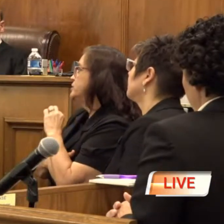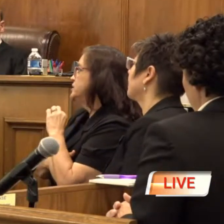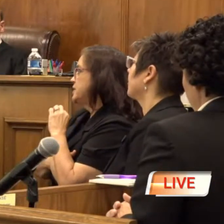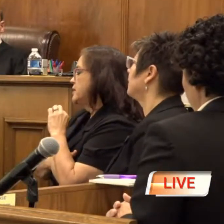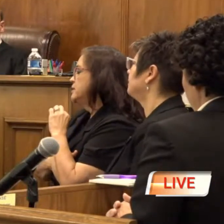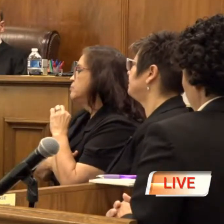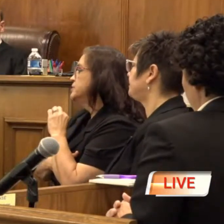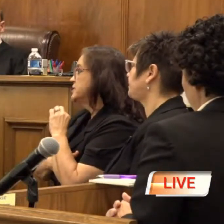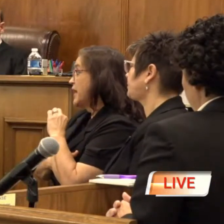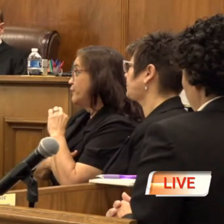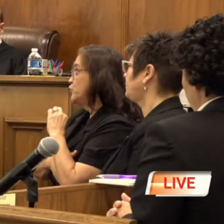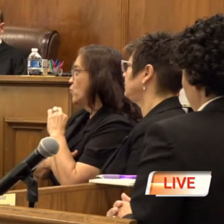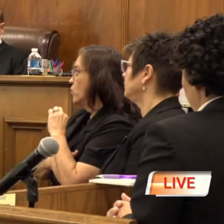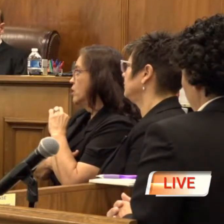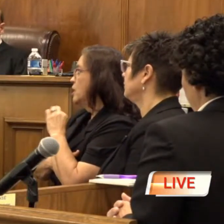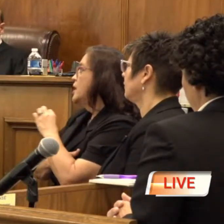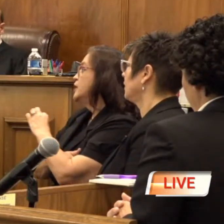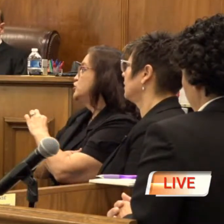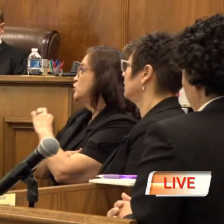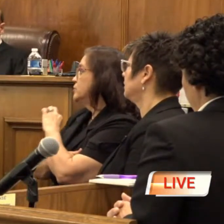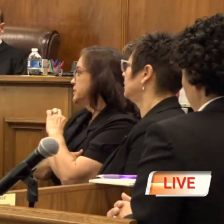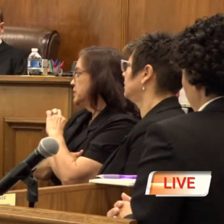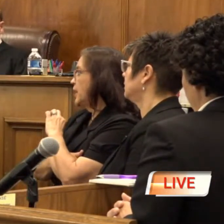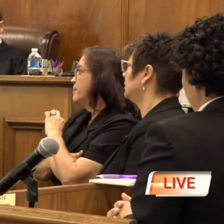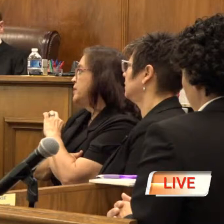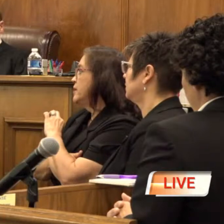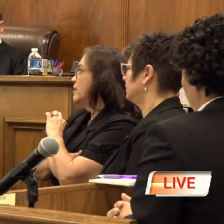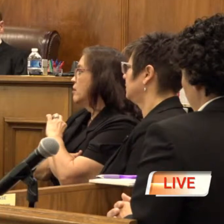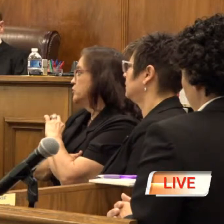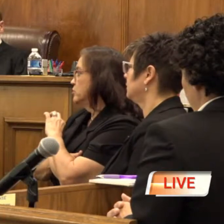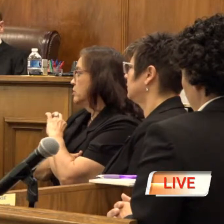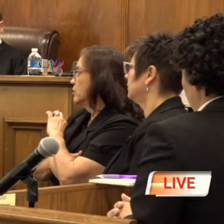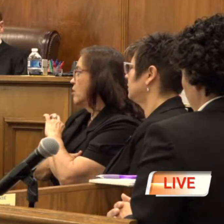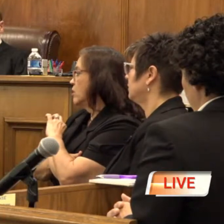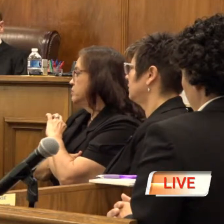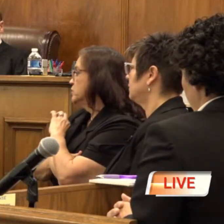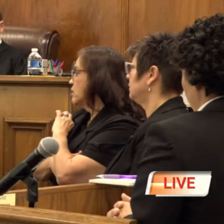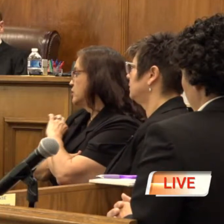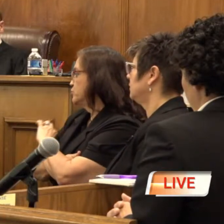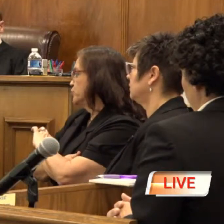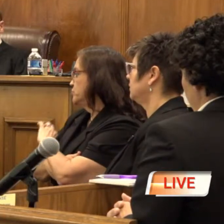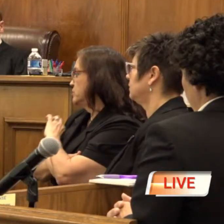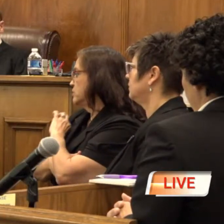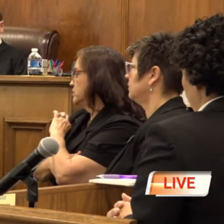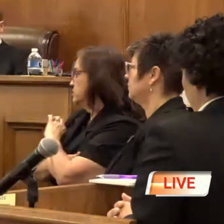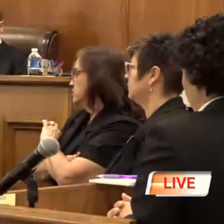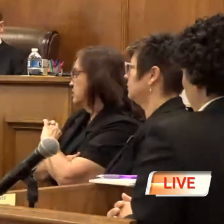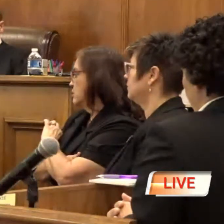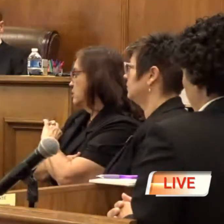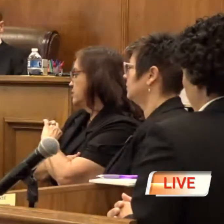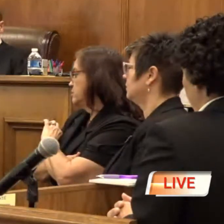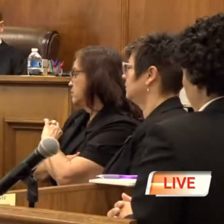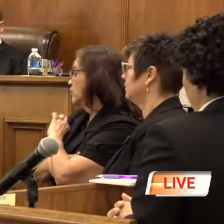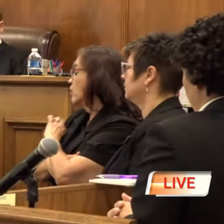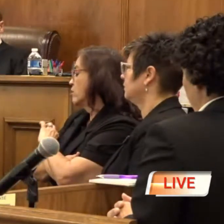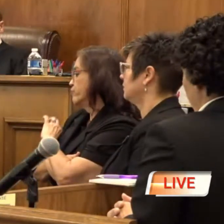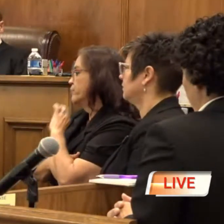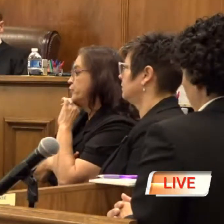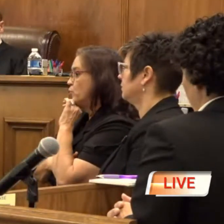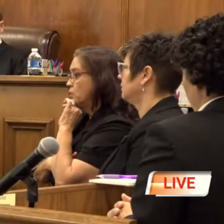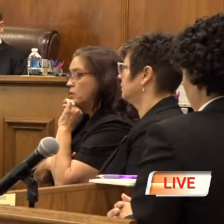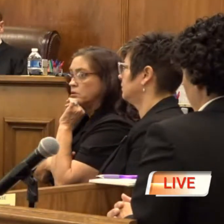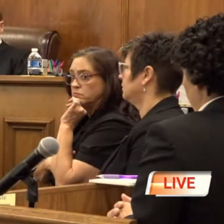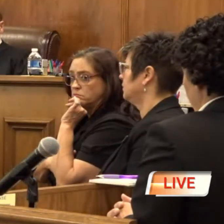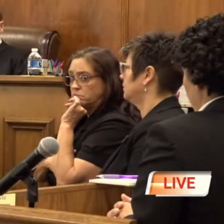She was standing beside the door and she was slamming it onto her arm to cause bruises onto this, her arm